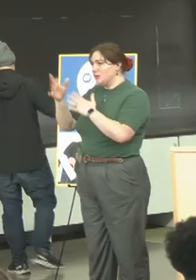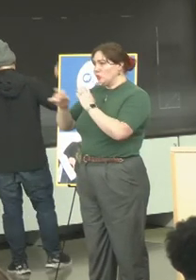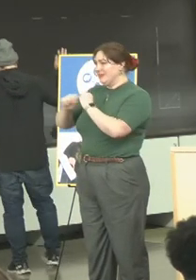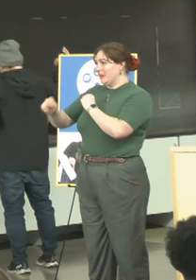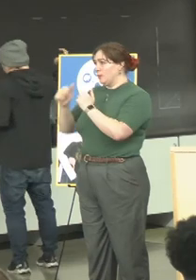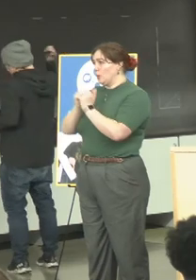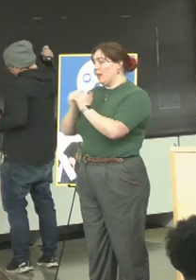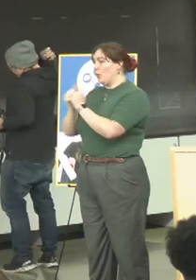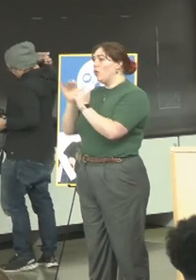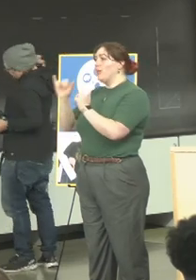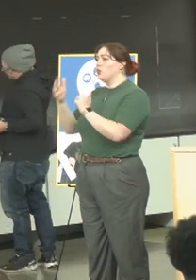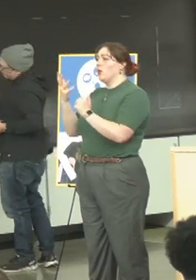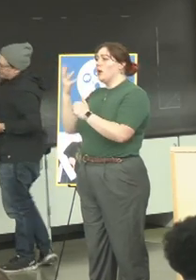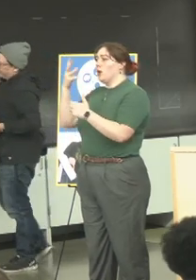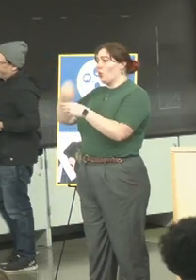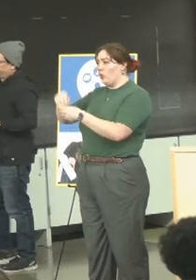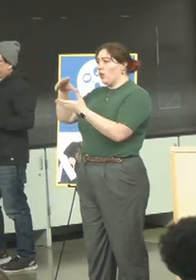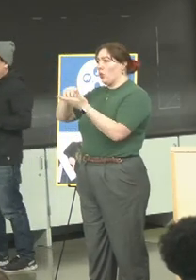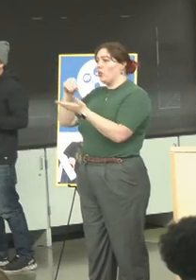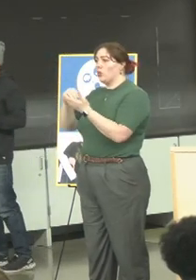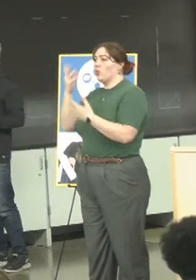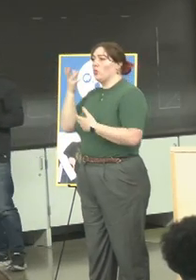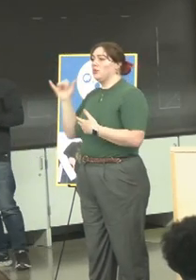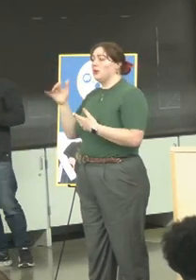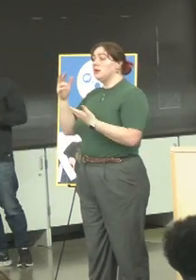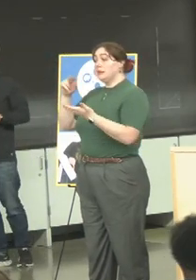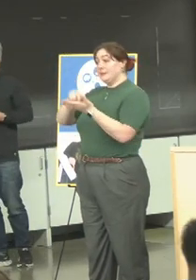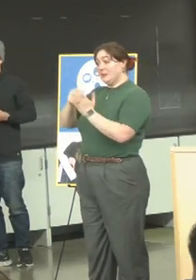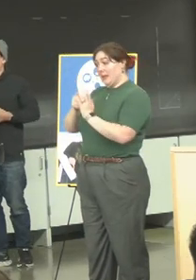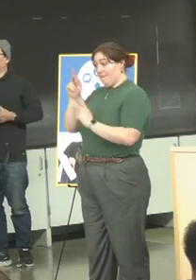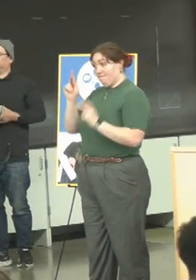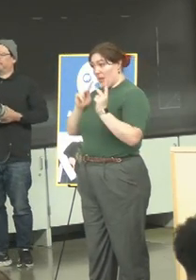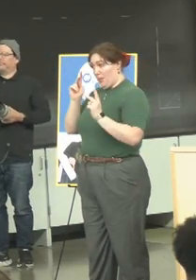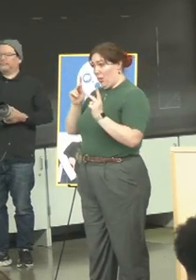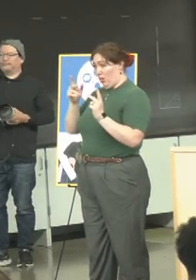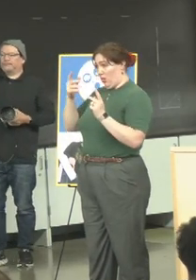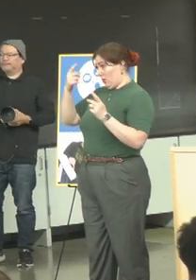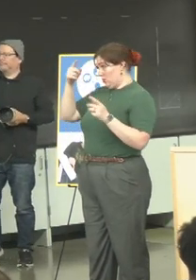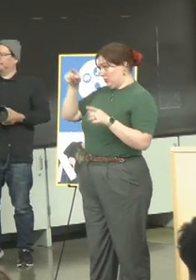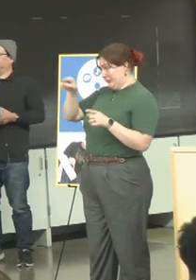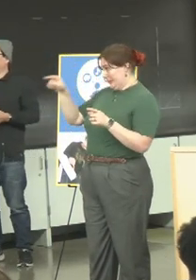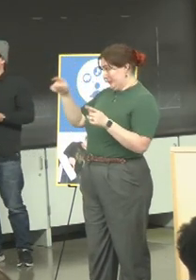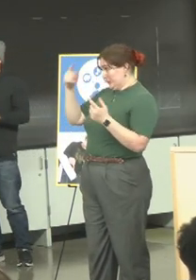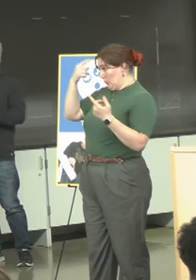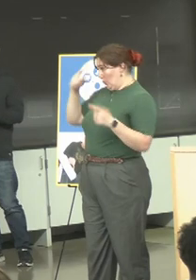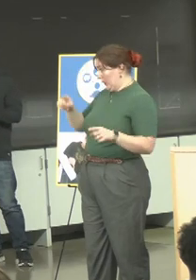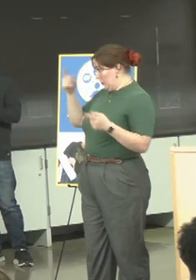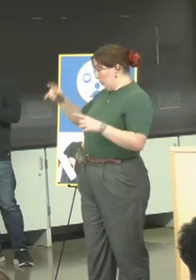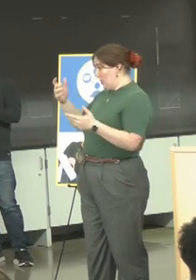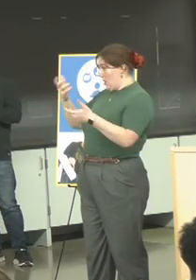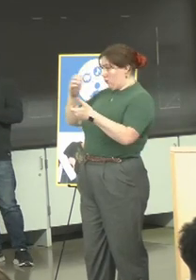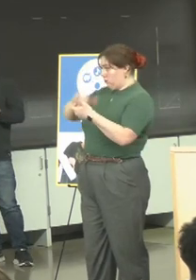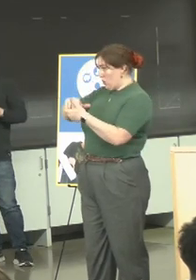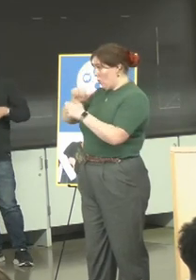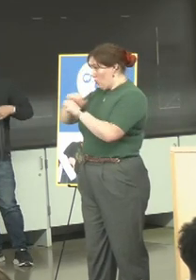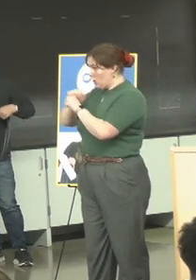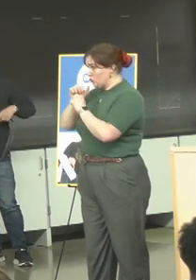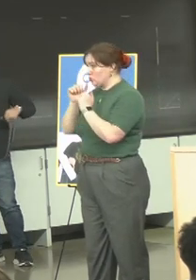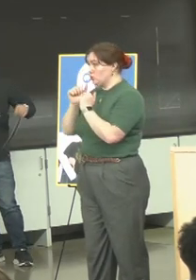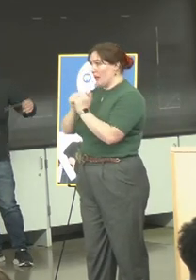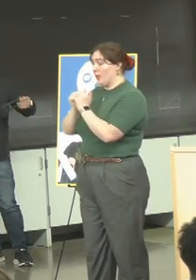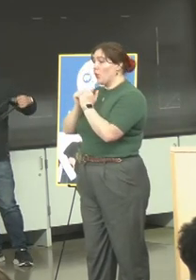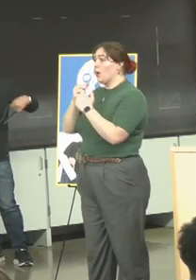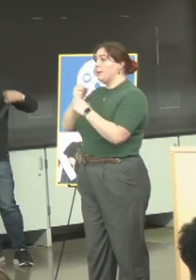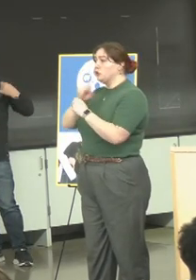inclusive learning looks like. It looks like having people who are strongly aligned, people who are working together, and being able to have all of our